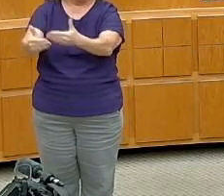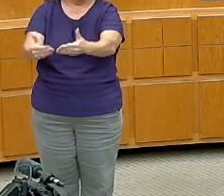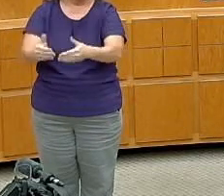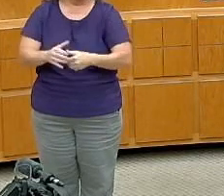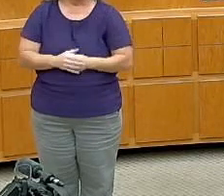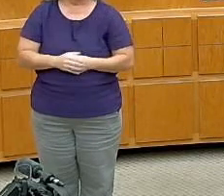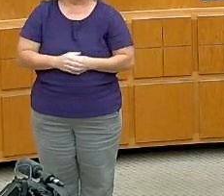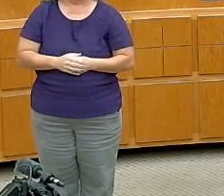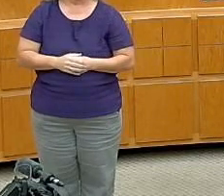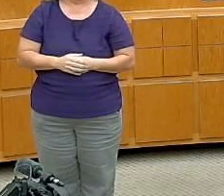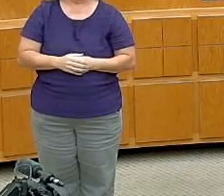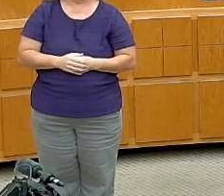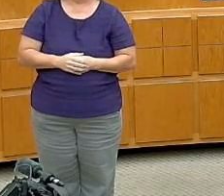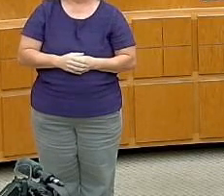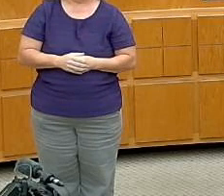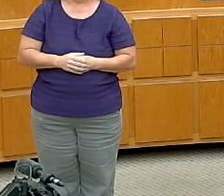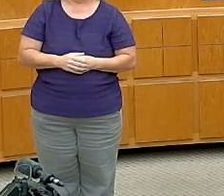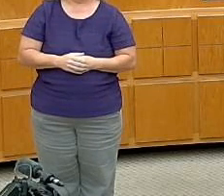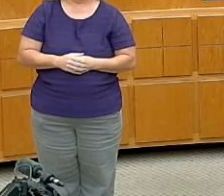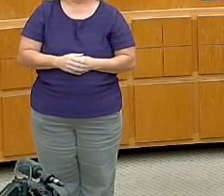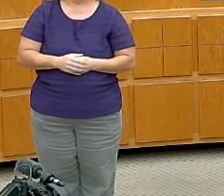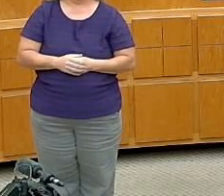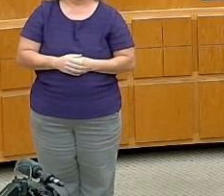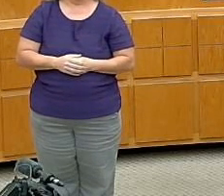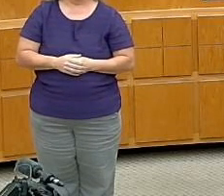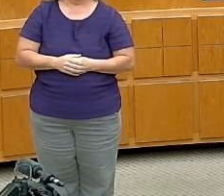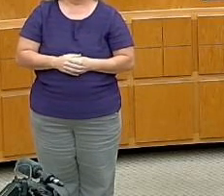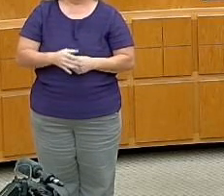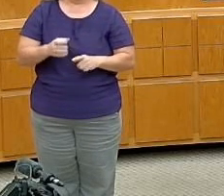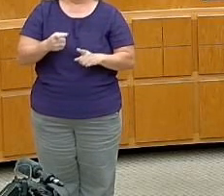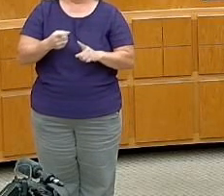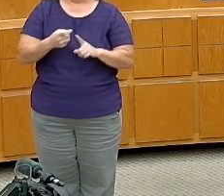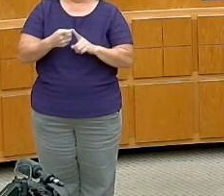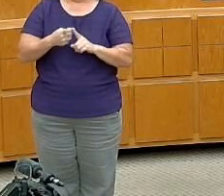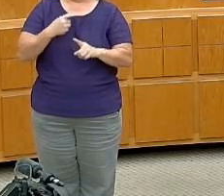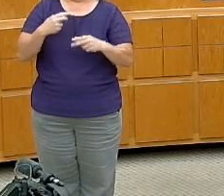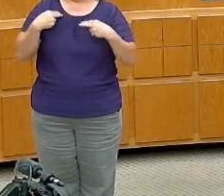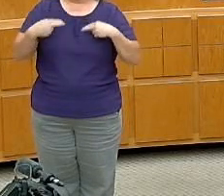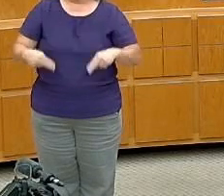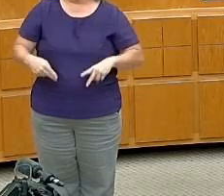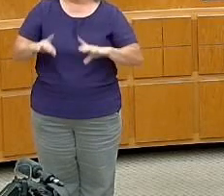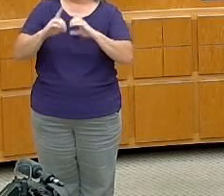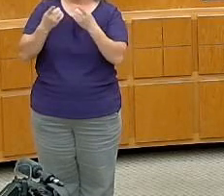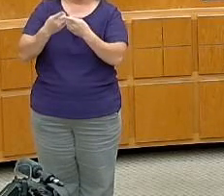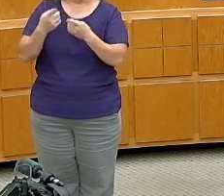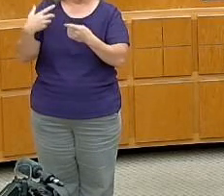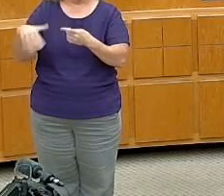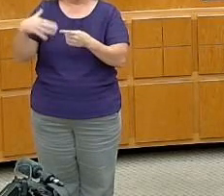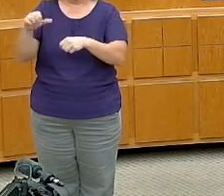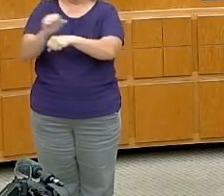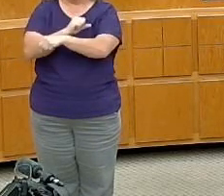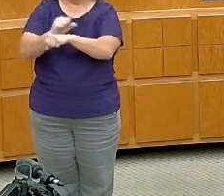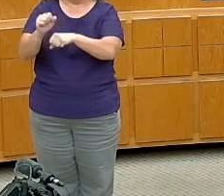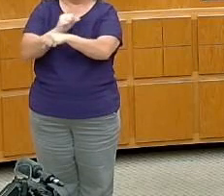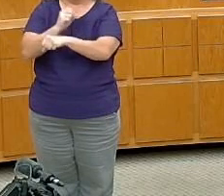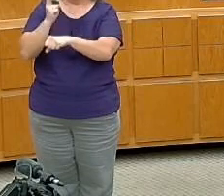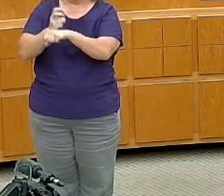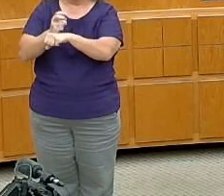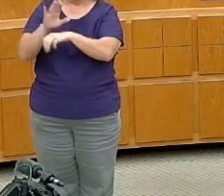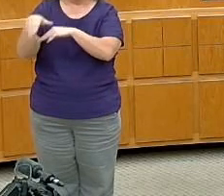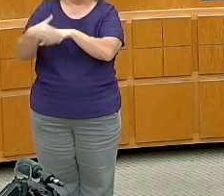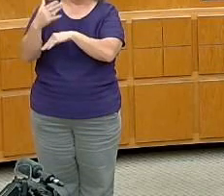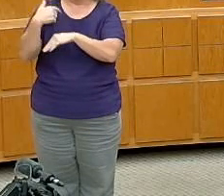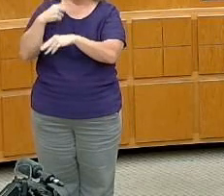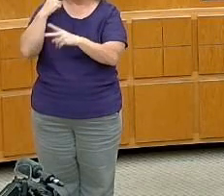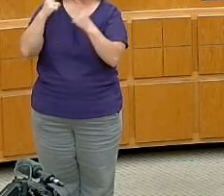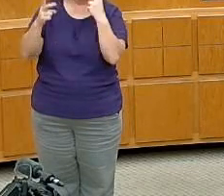And from the health department standpoint, and the health department, of course, has been working tirelessly. I've been seeing them for